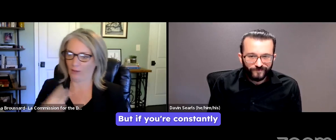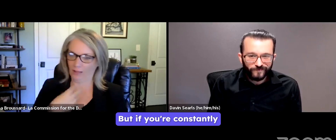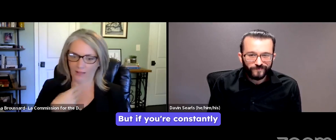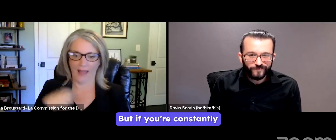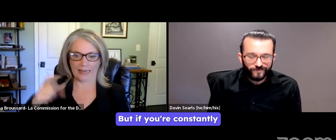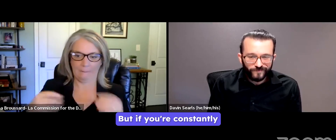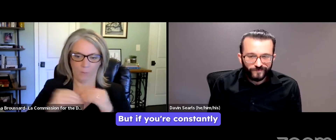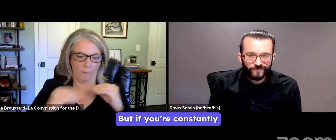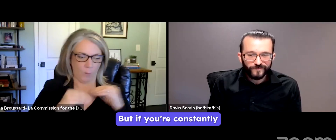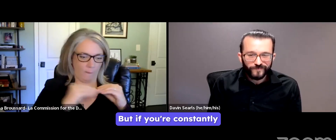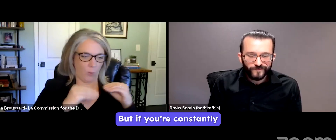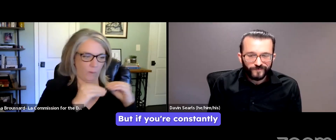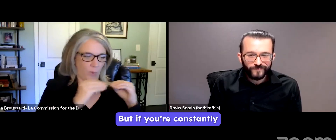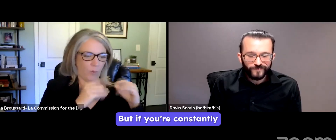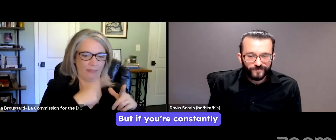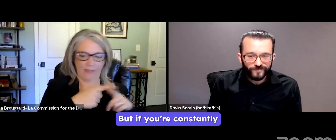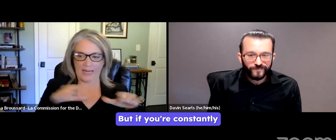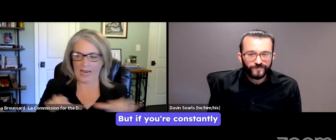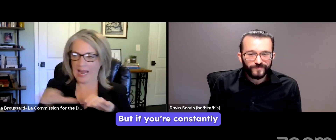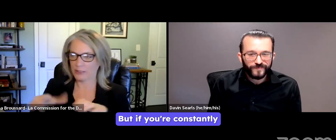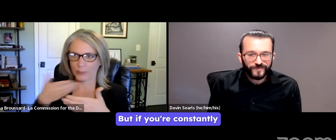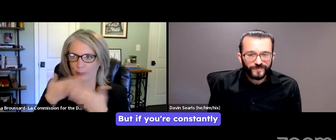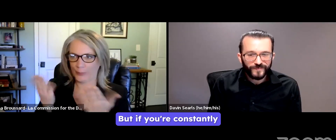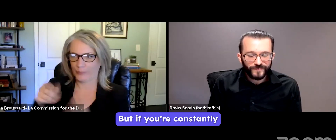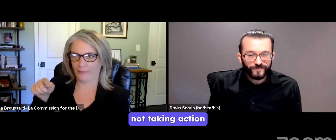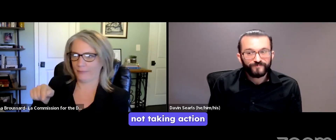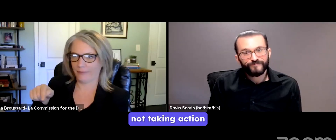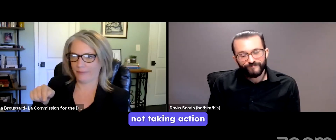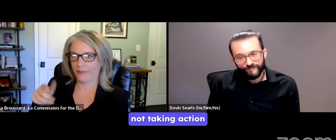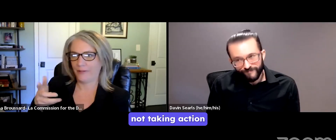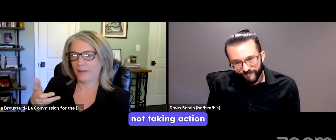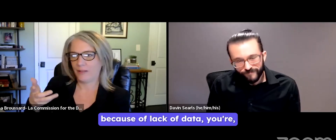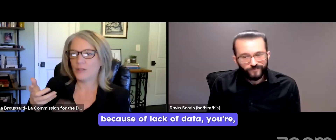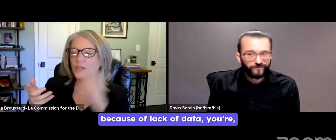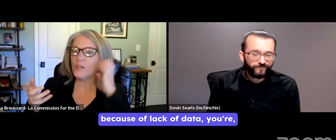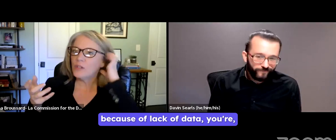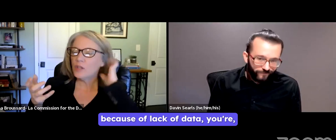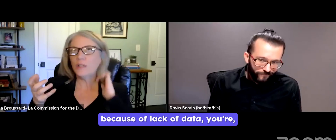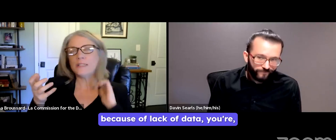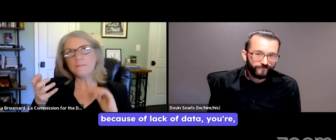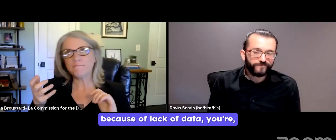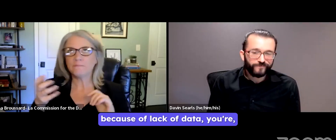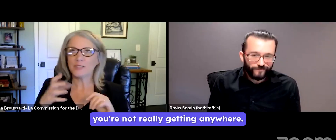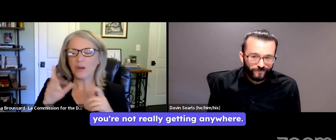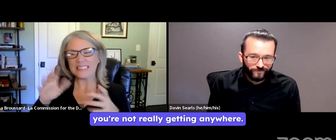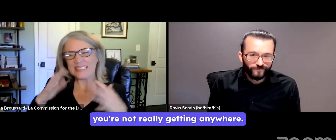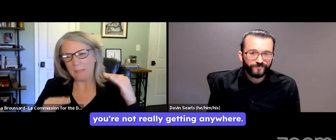But if you're constantly not taking action because of lack of data, you're not really